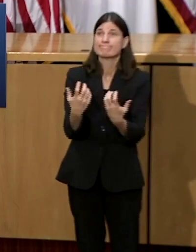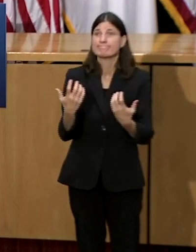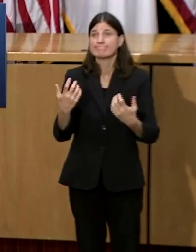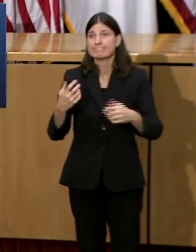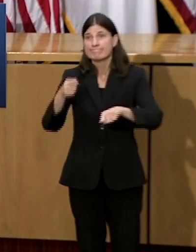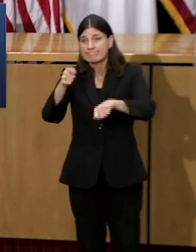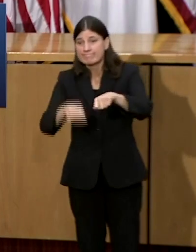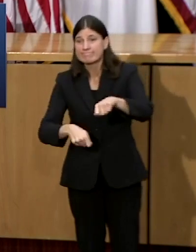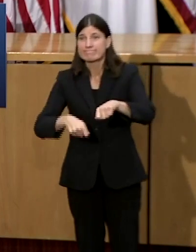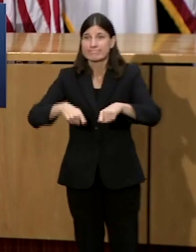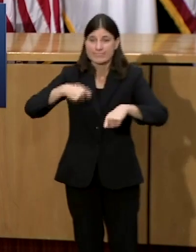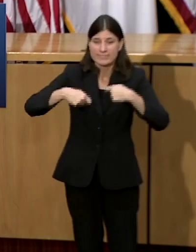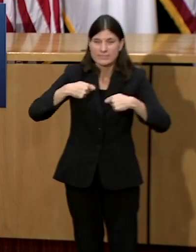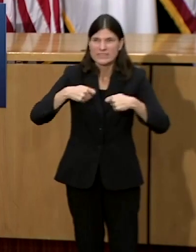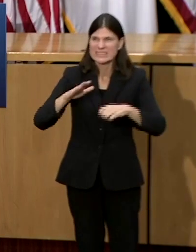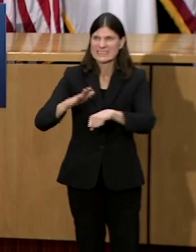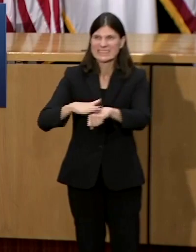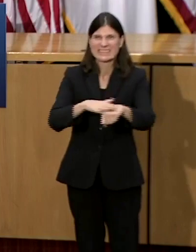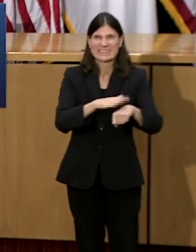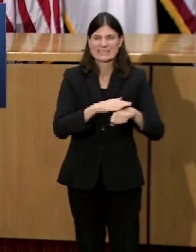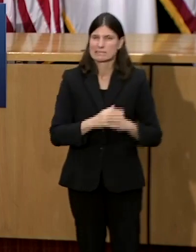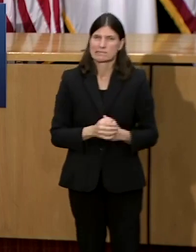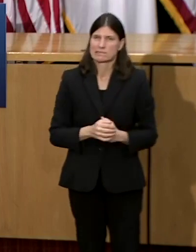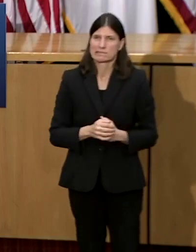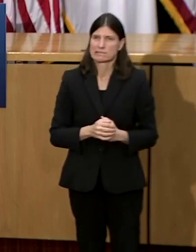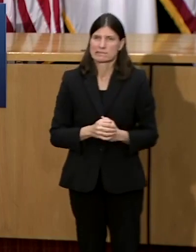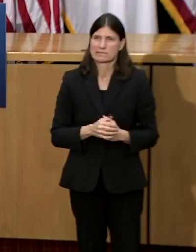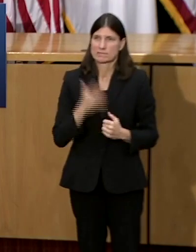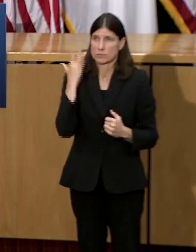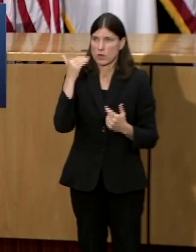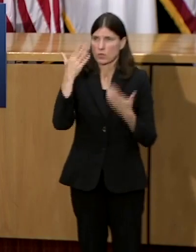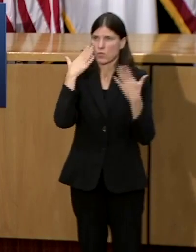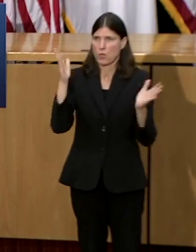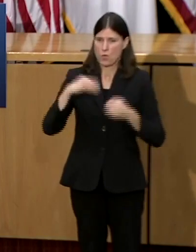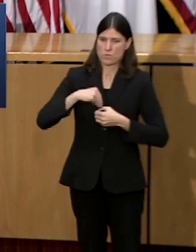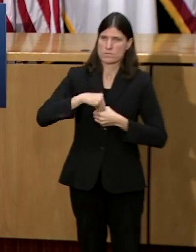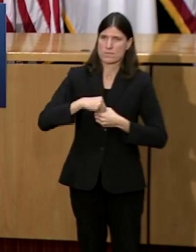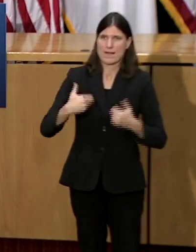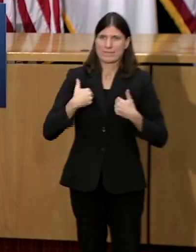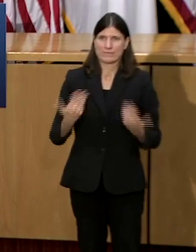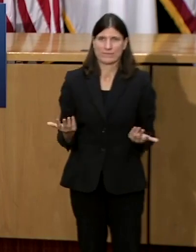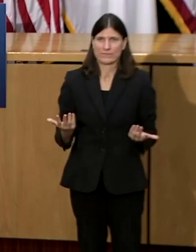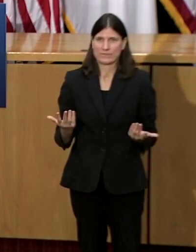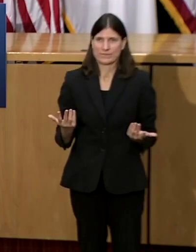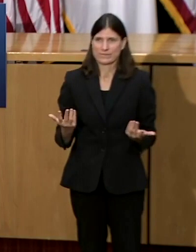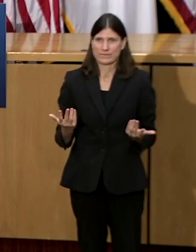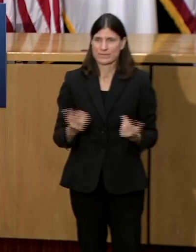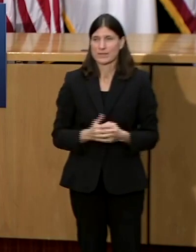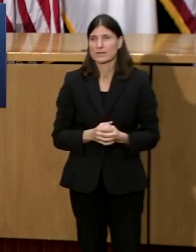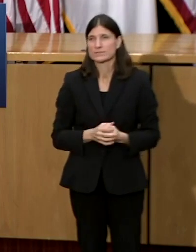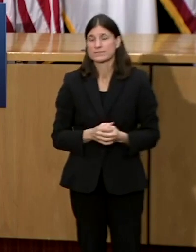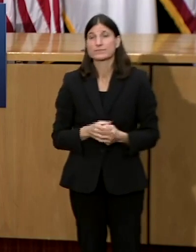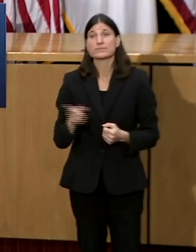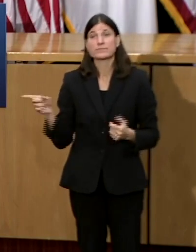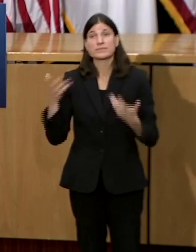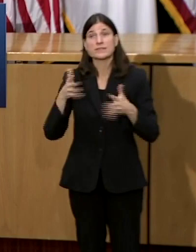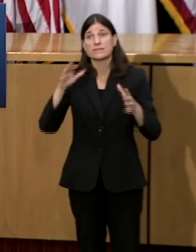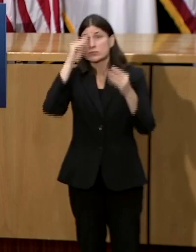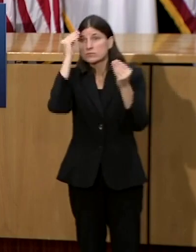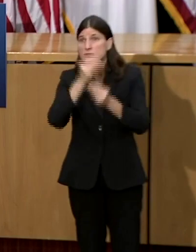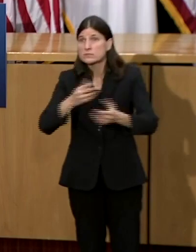of Public Health announced $3.4 million in grants to programs in central and western Massachusetts that